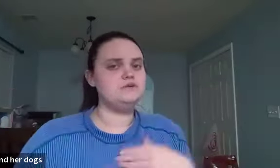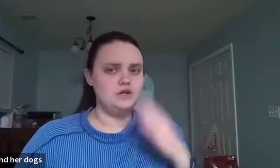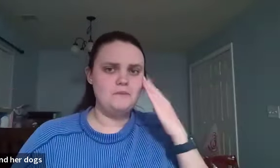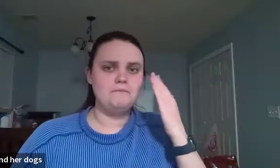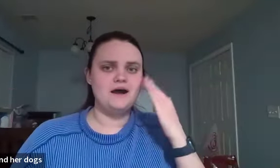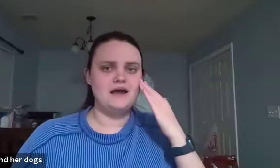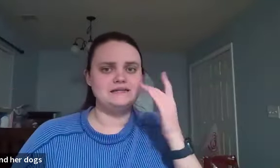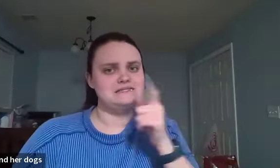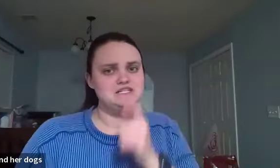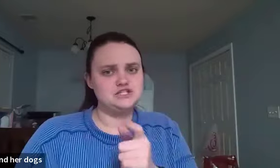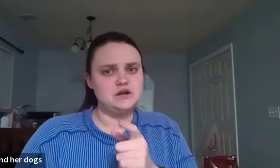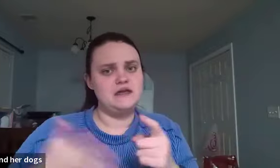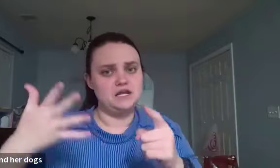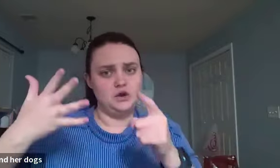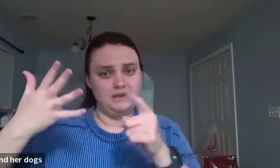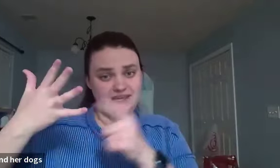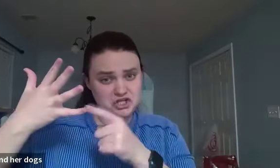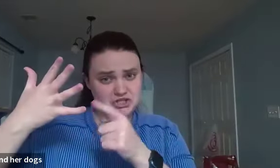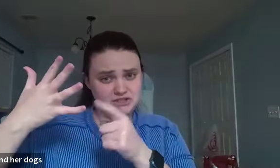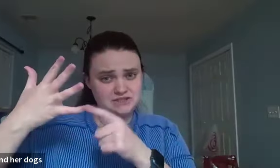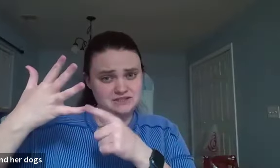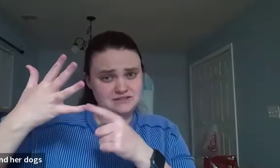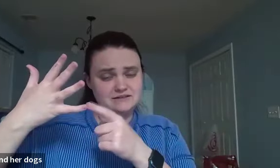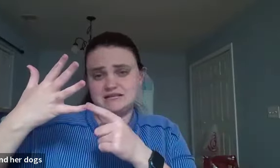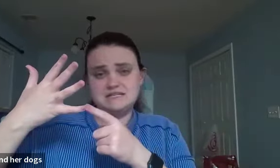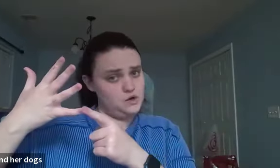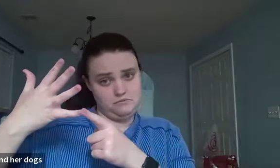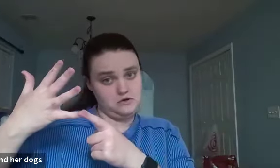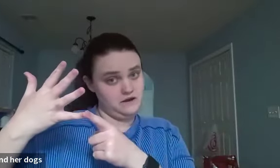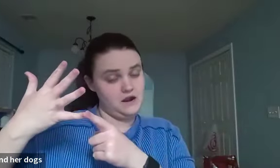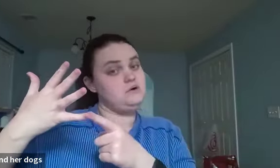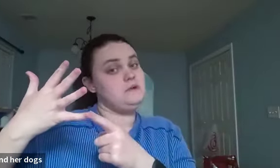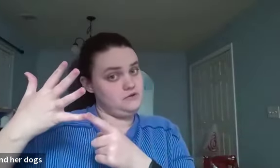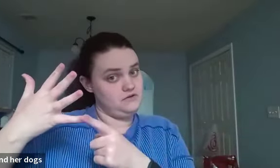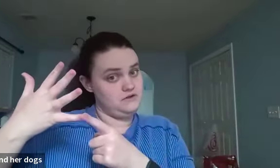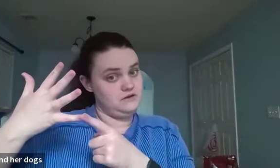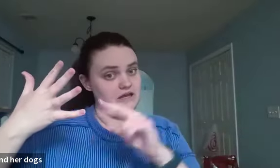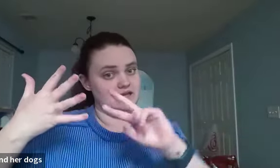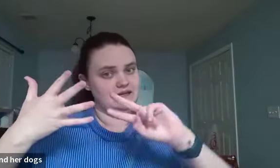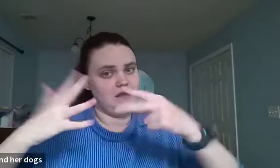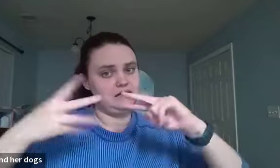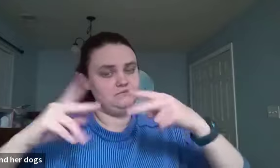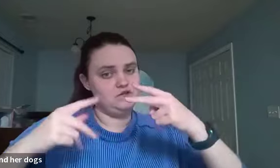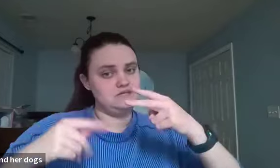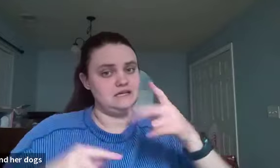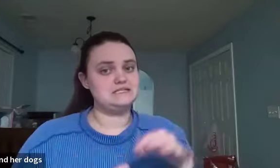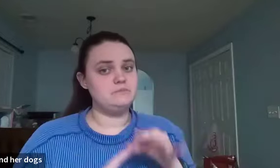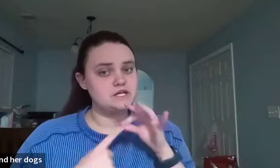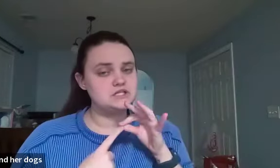well, my sister, and then I go here. That's not who I put there. I put my brother there. It can get kind of confusing,